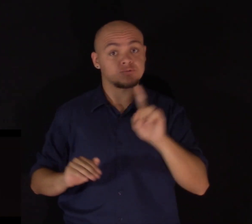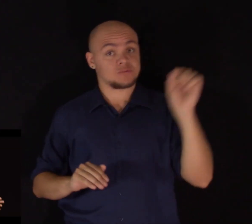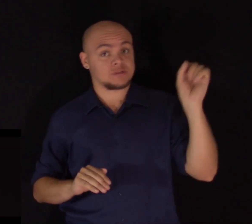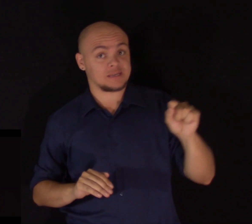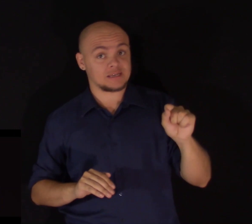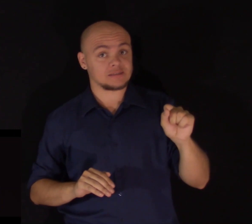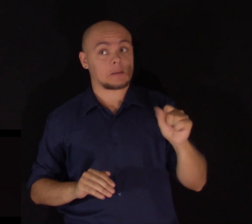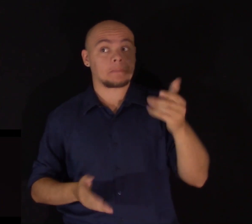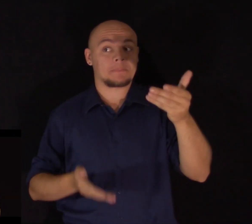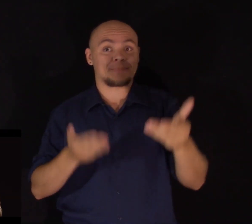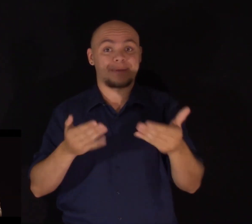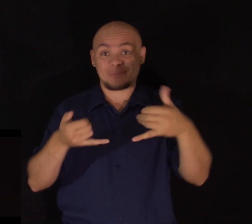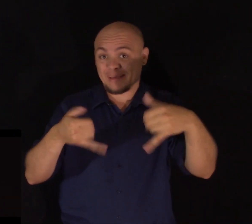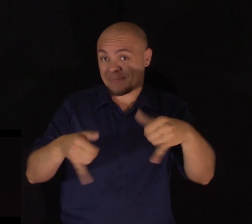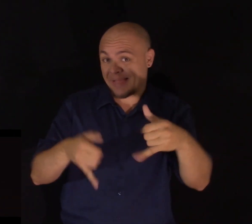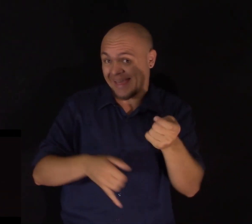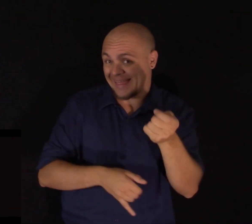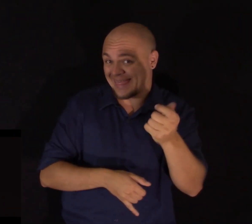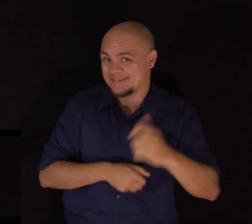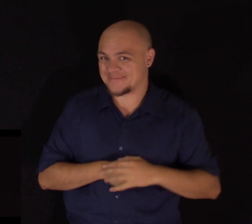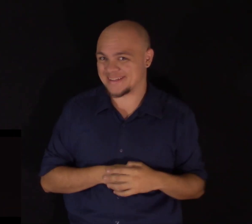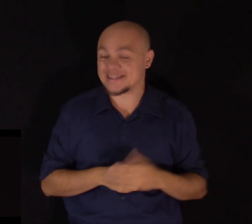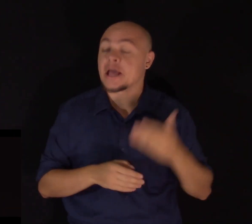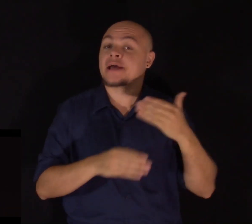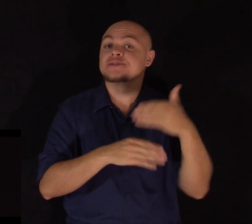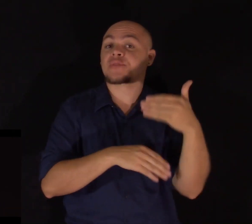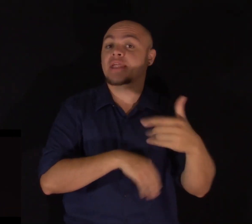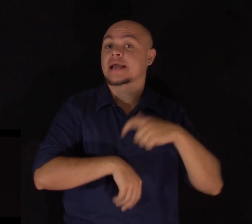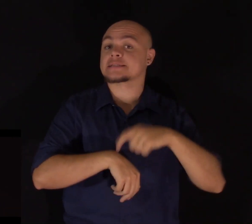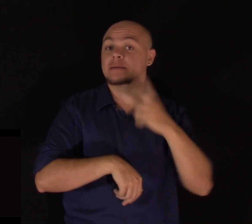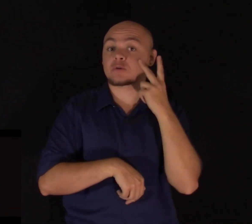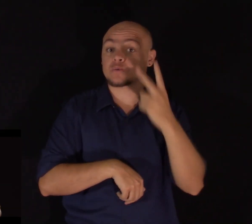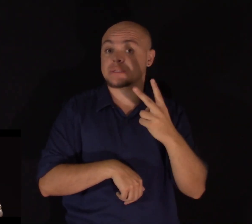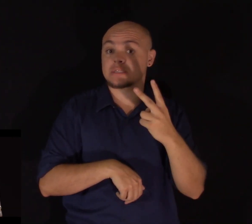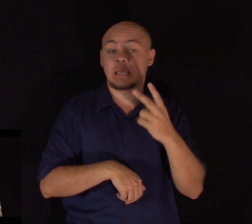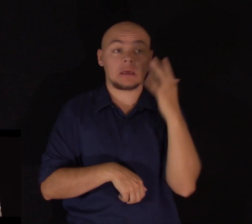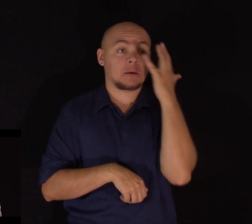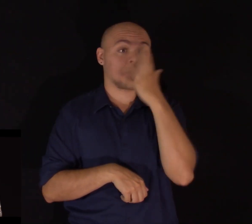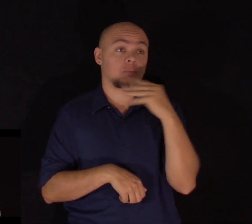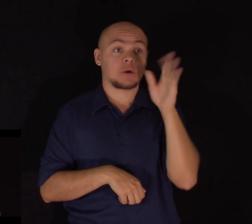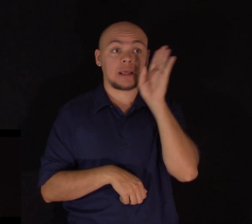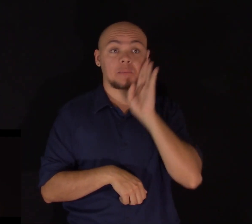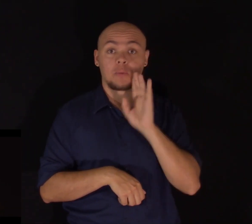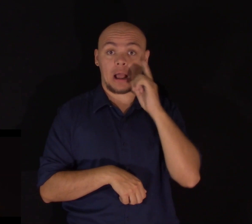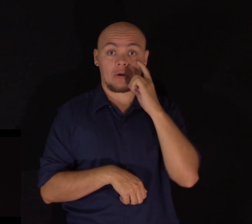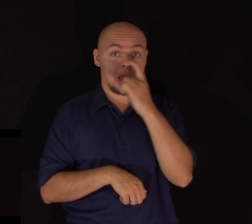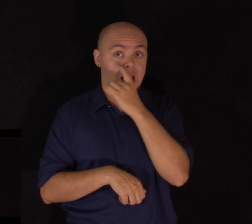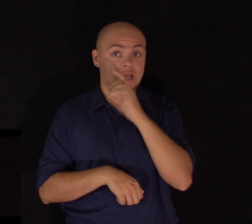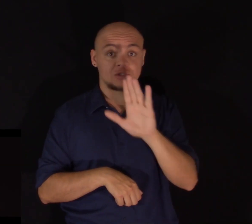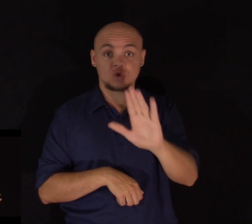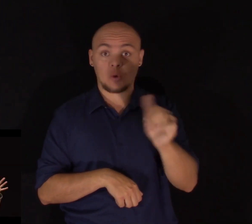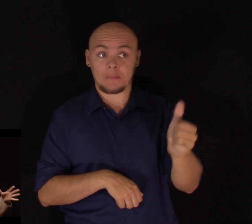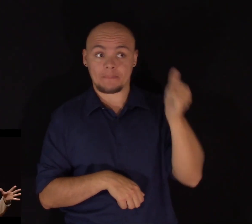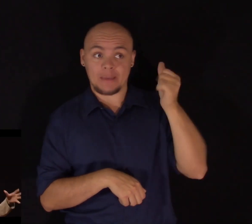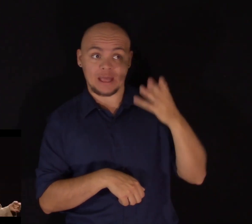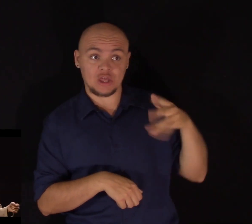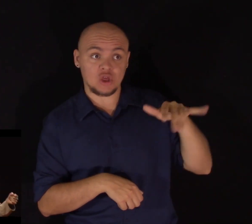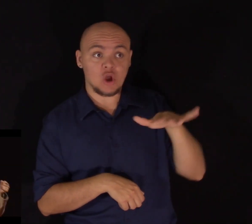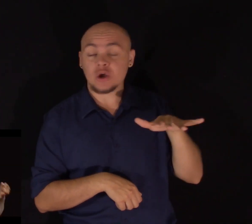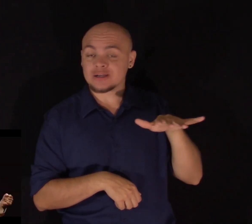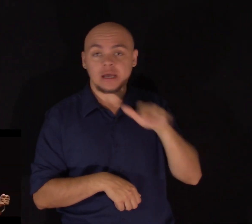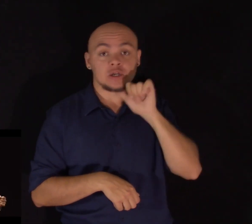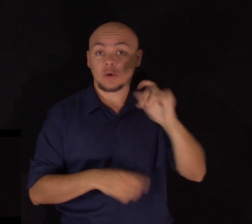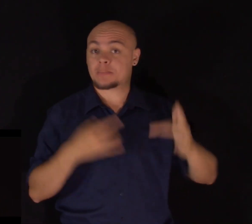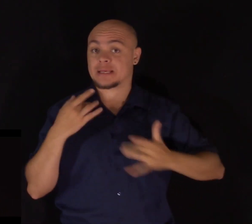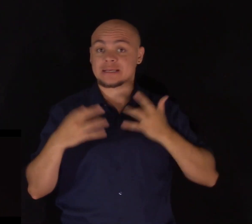yes, maybe even play a little. So the next time you guys see those pretty brown eyes swimming by in your backyard pond, be excited instead